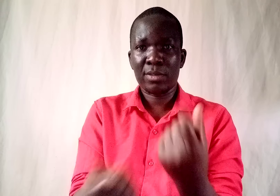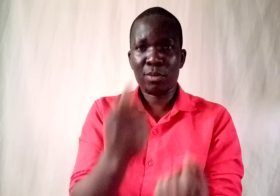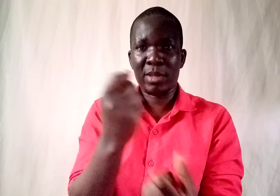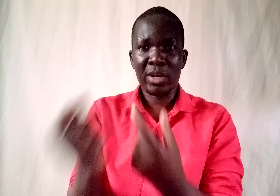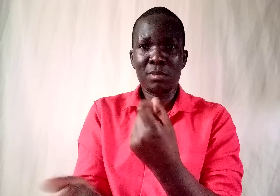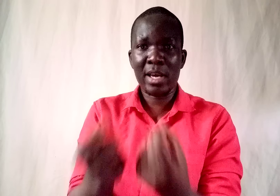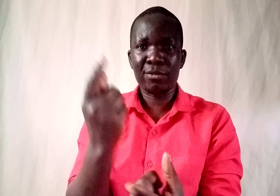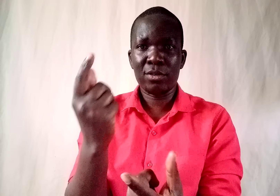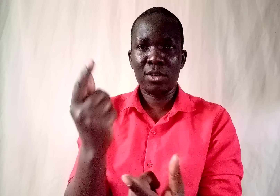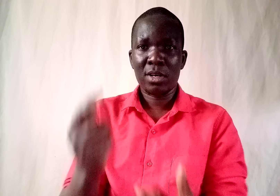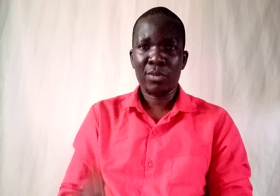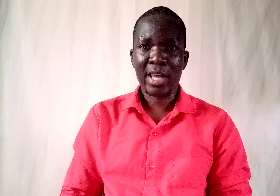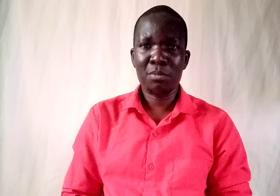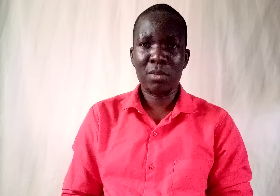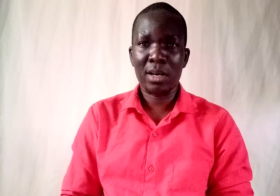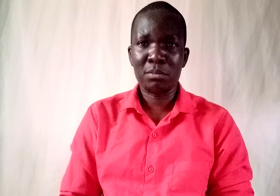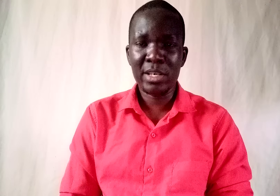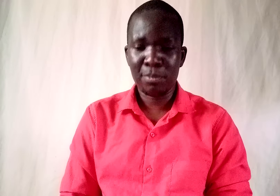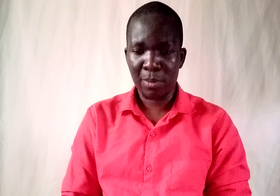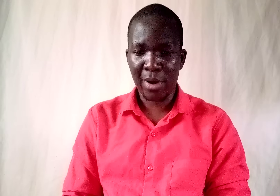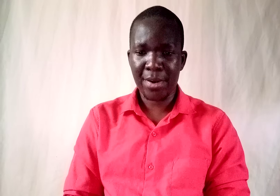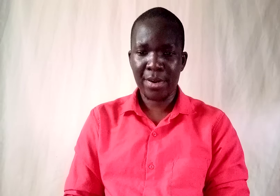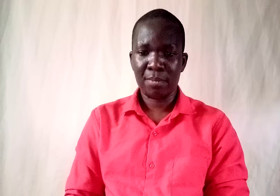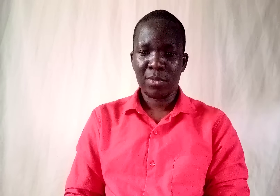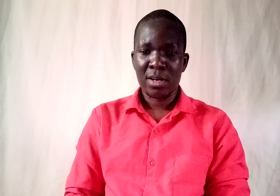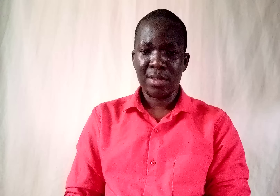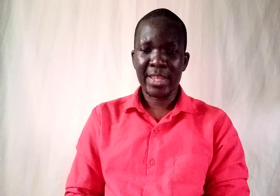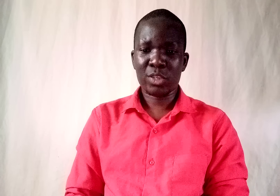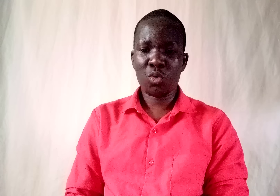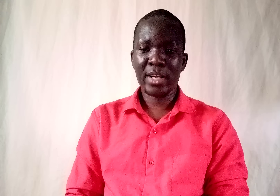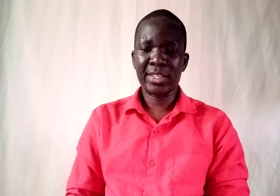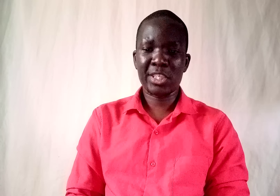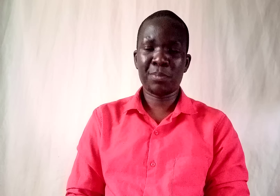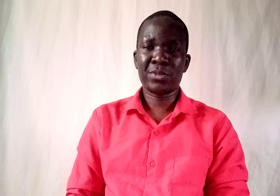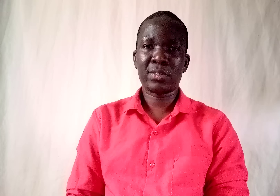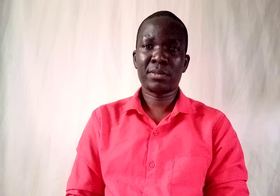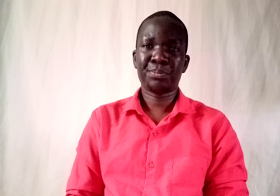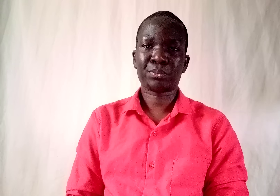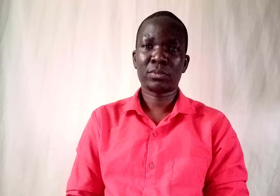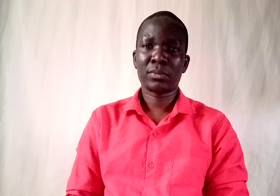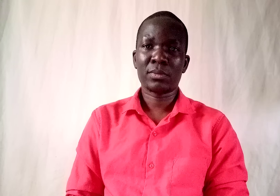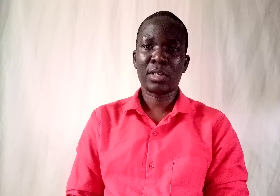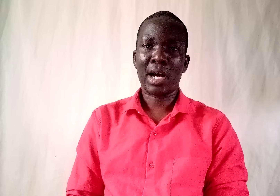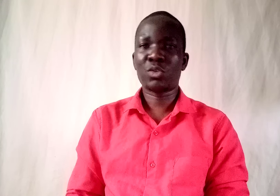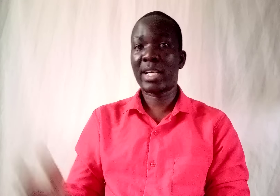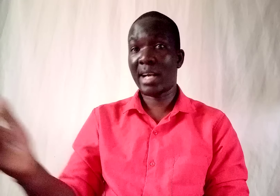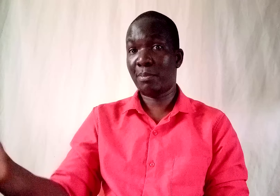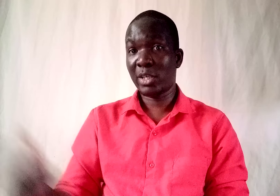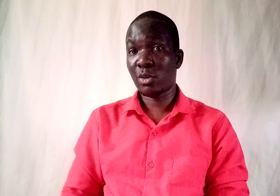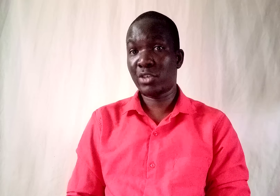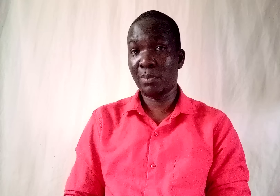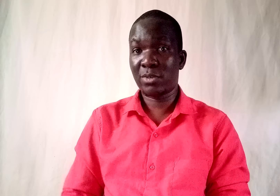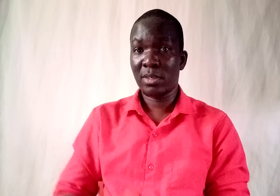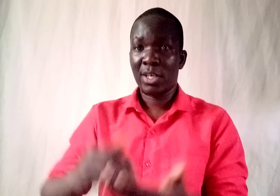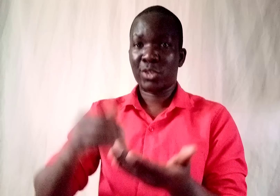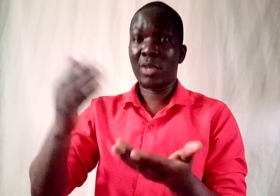from the way they behave when they are being prepared. The next one is chips. I want to take a plate of chips. So the way